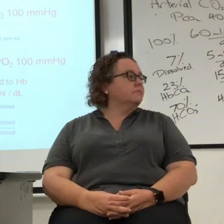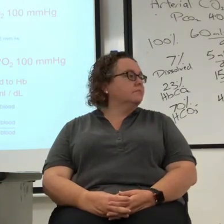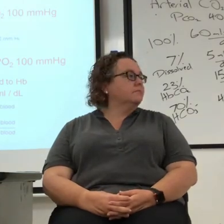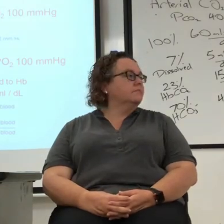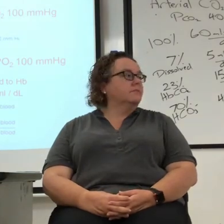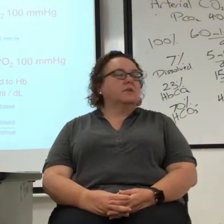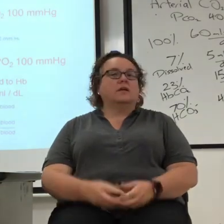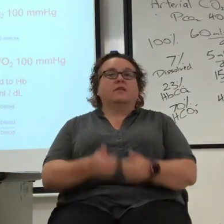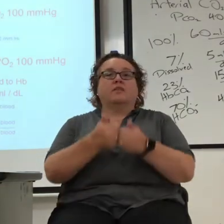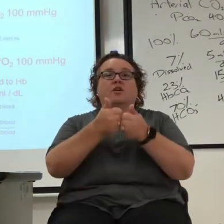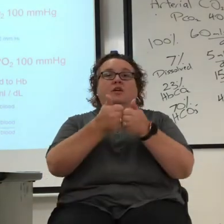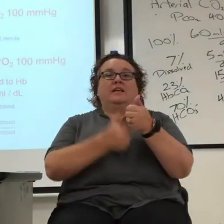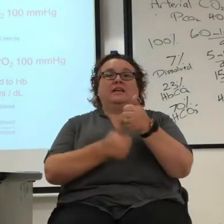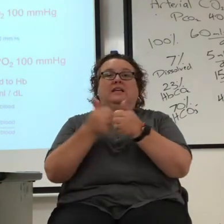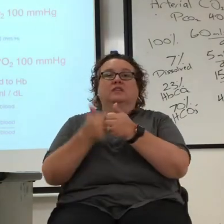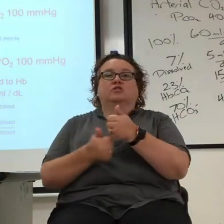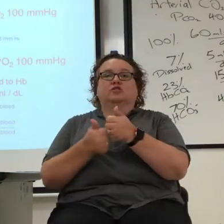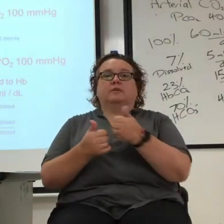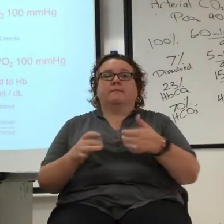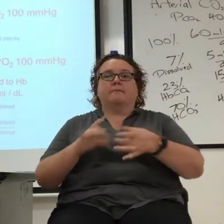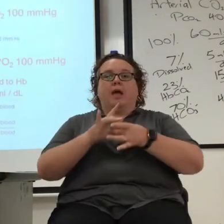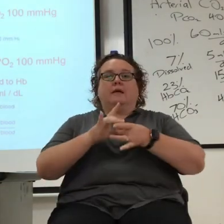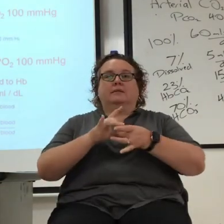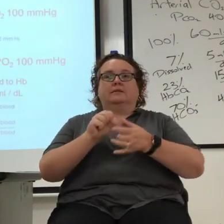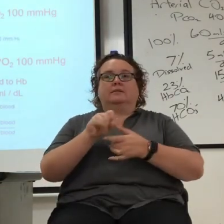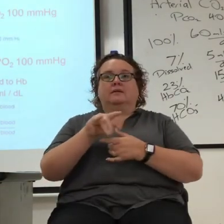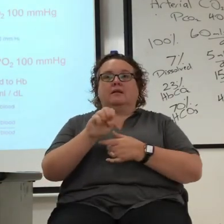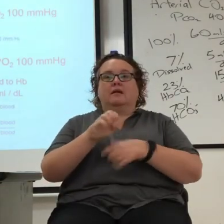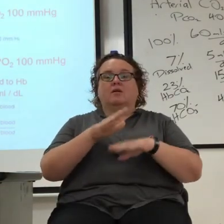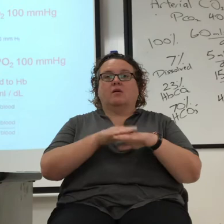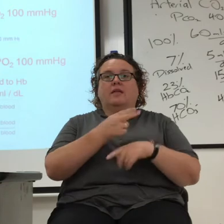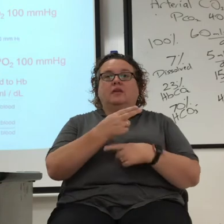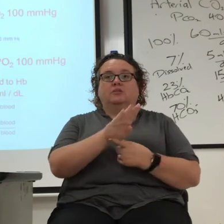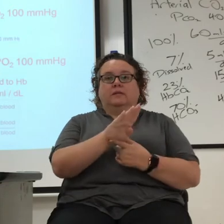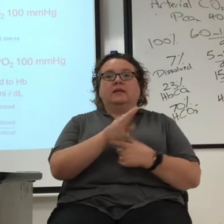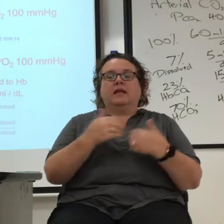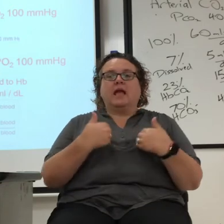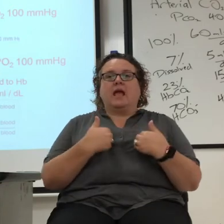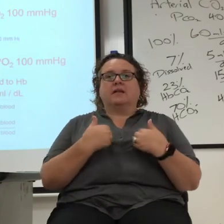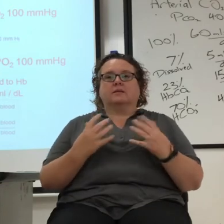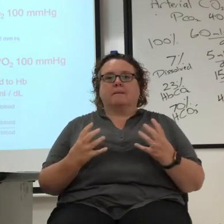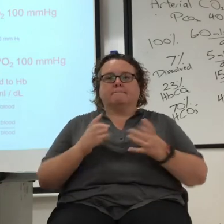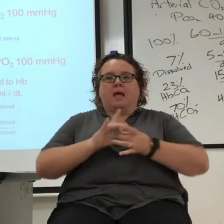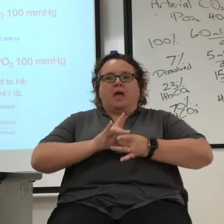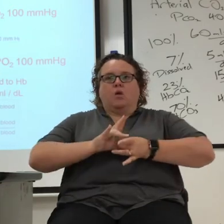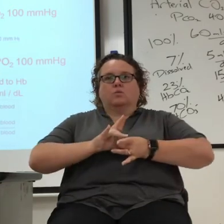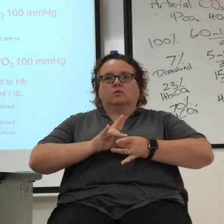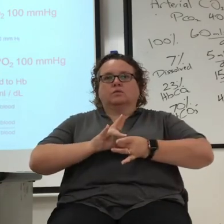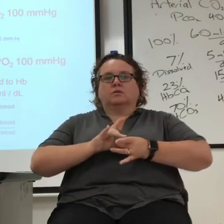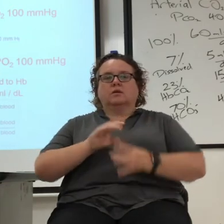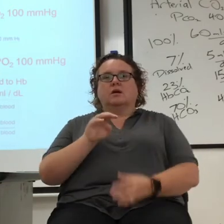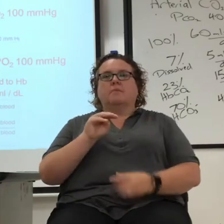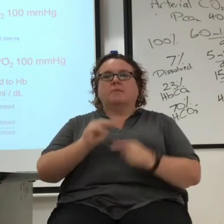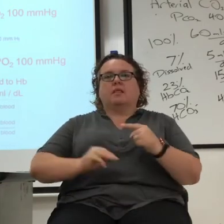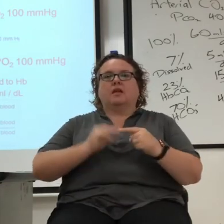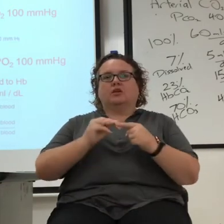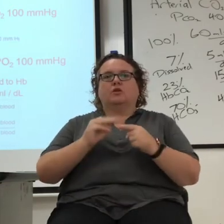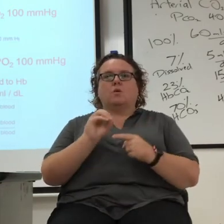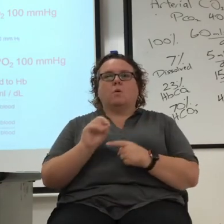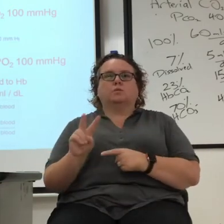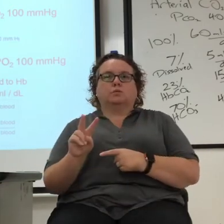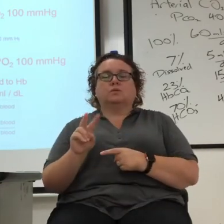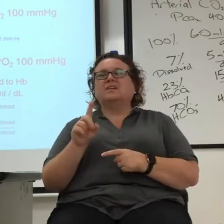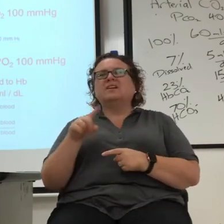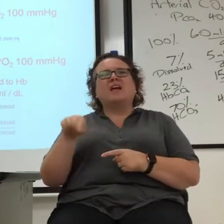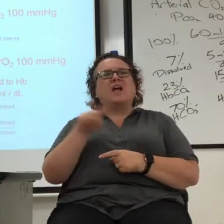There, each binding site on the HB has bound molecular O2. And